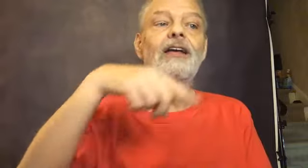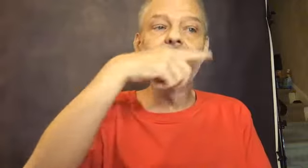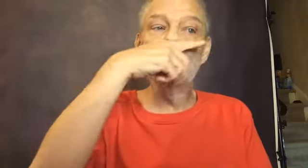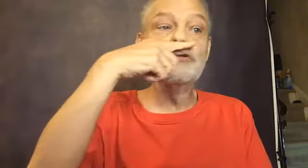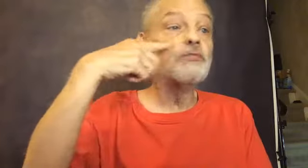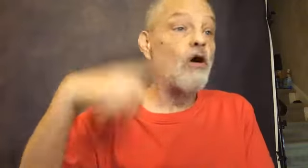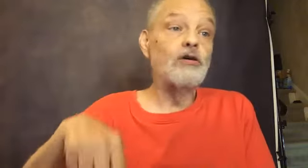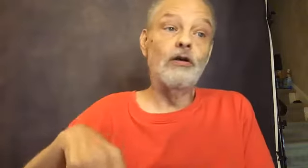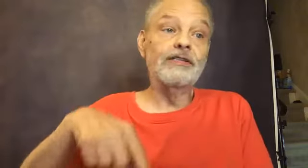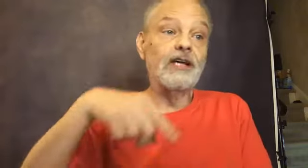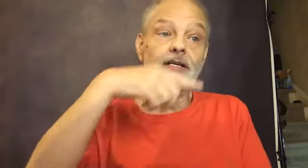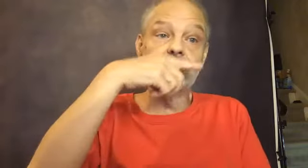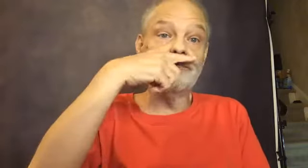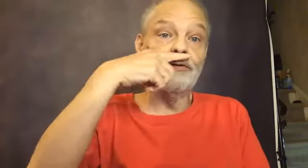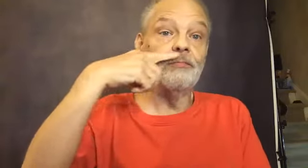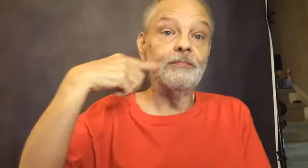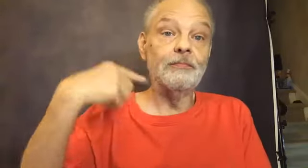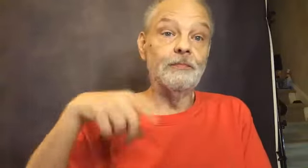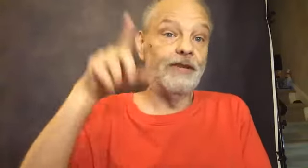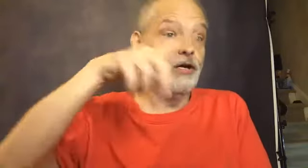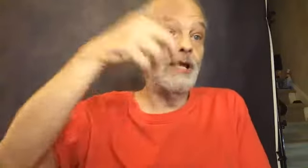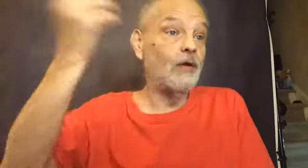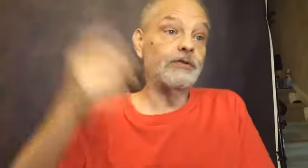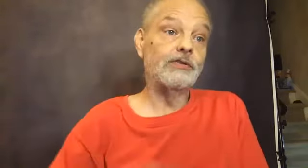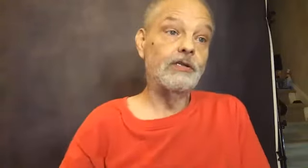So we just borrowed all these signs from their language.